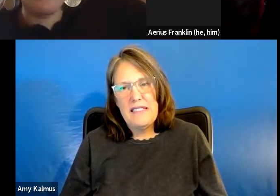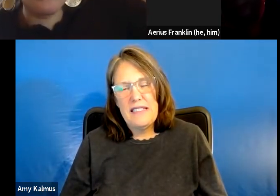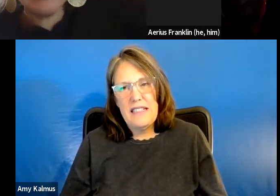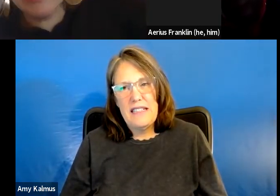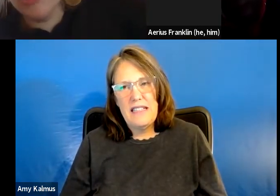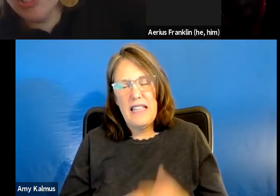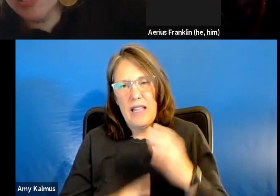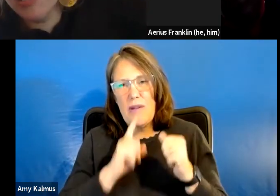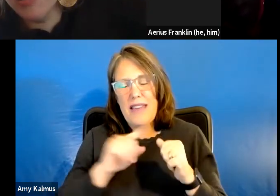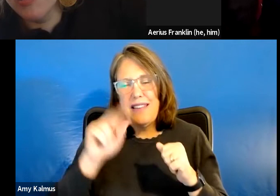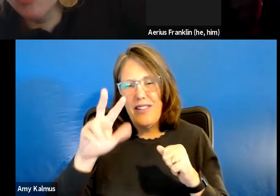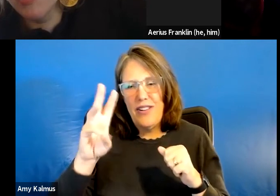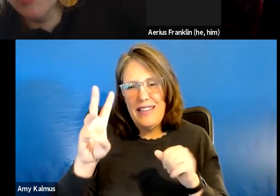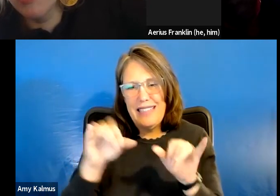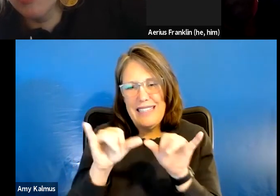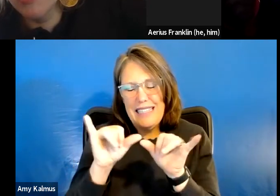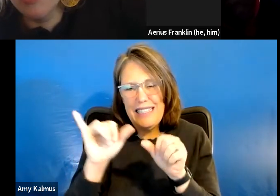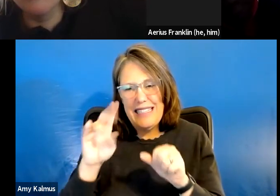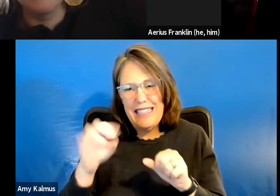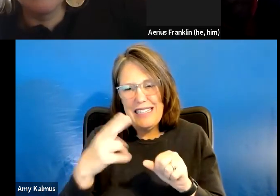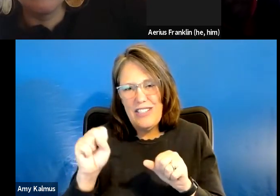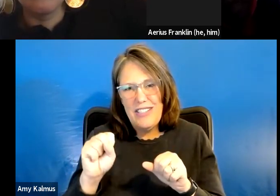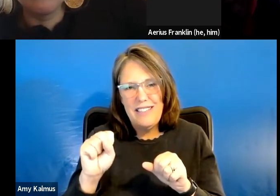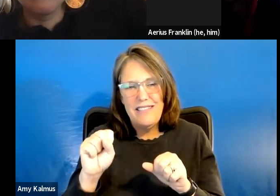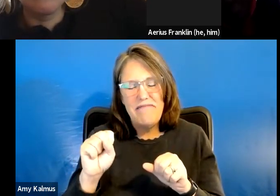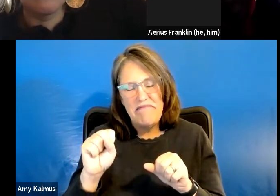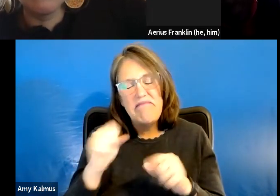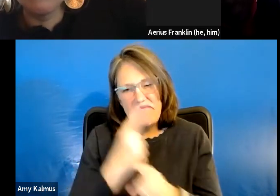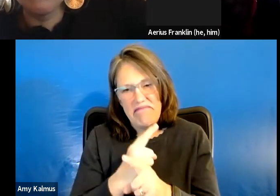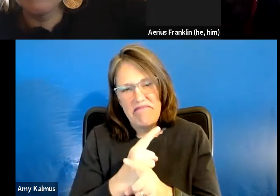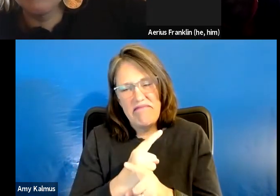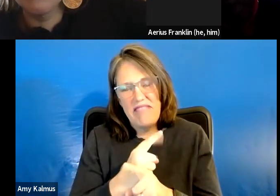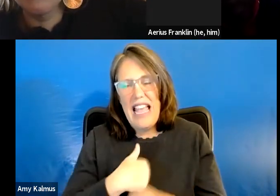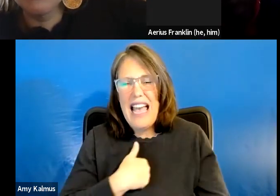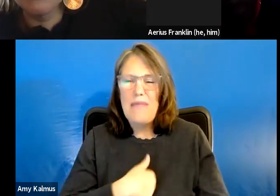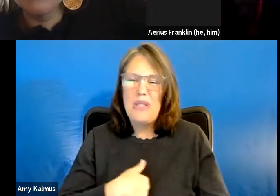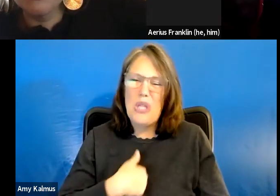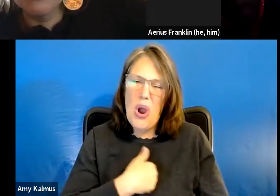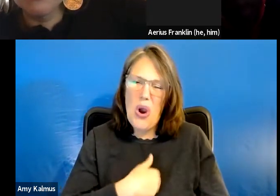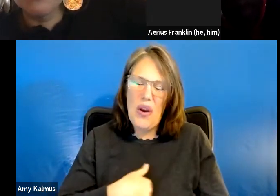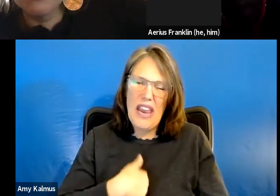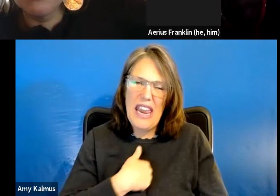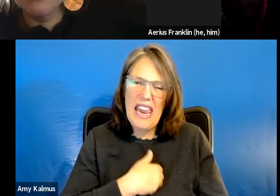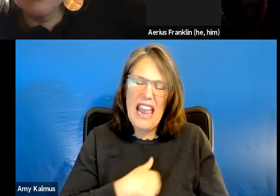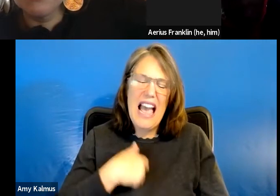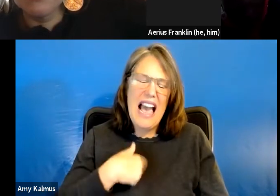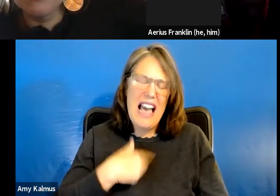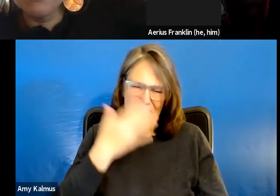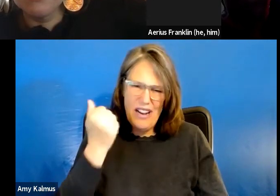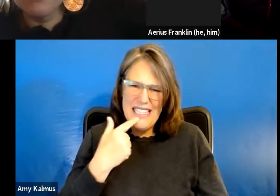What is 36 inches? Correct. I'm sorry, guys. I have to remember to say that